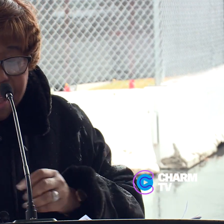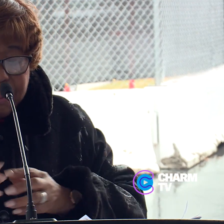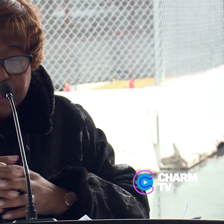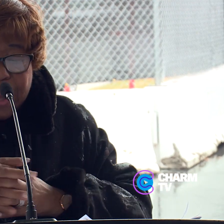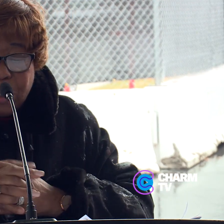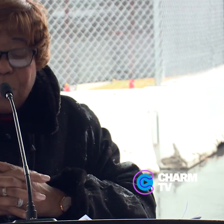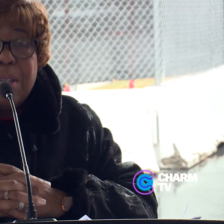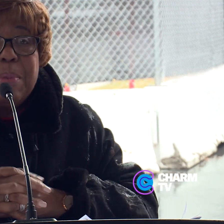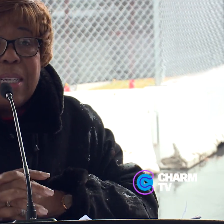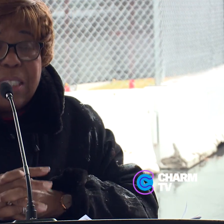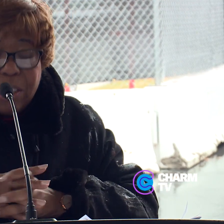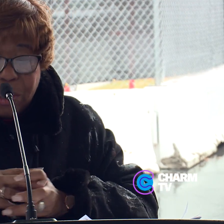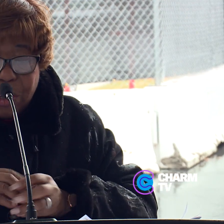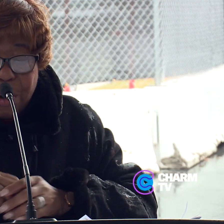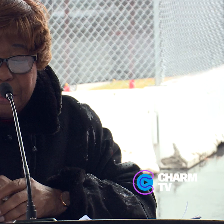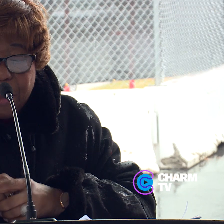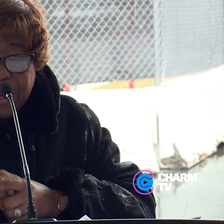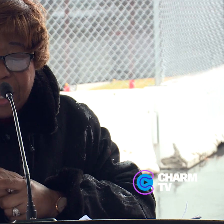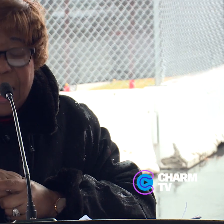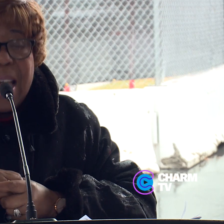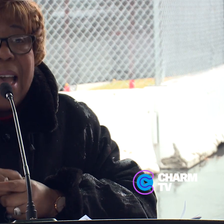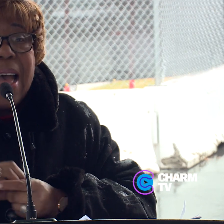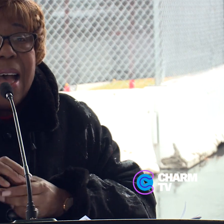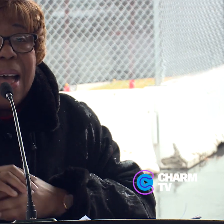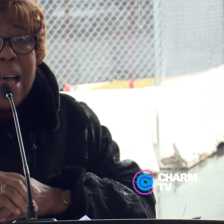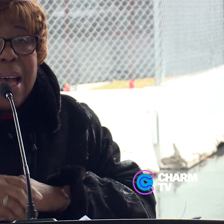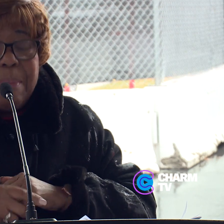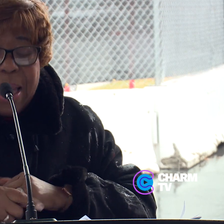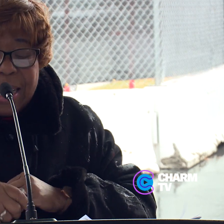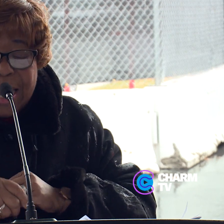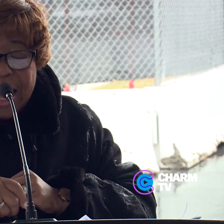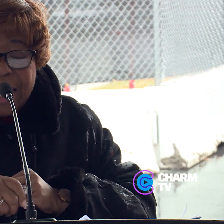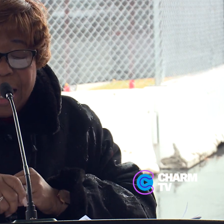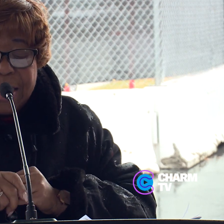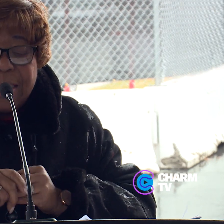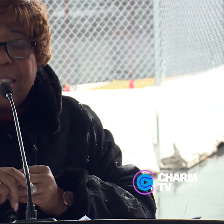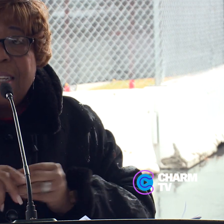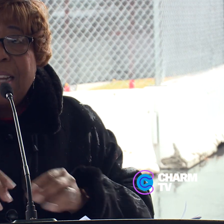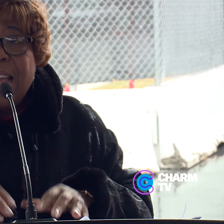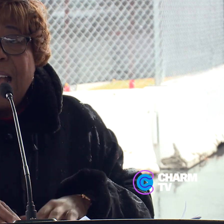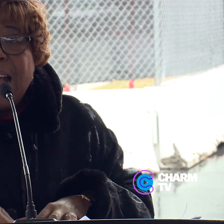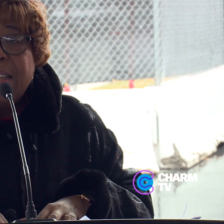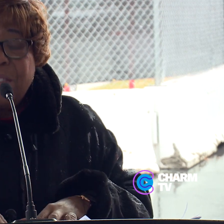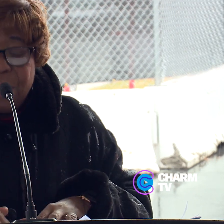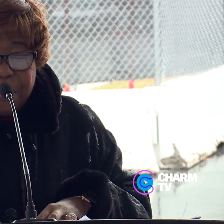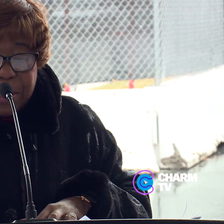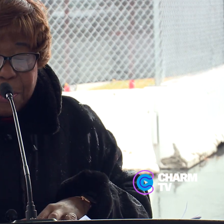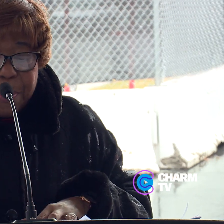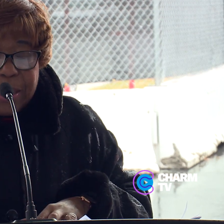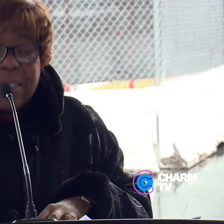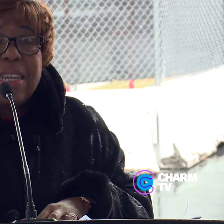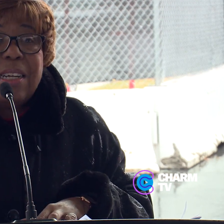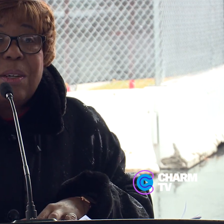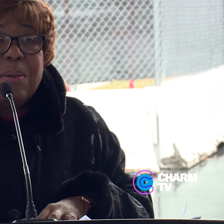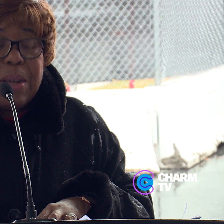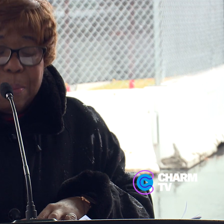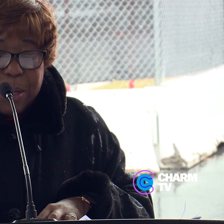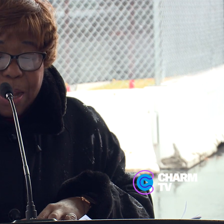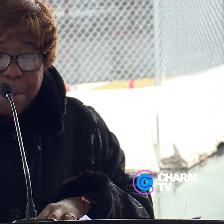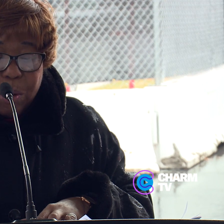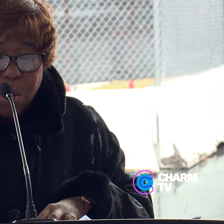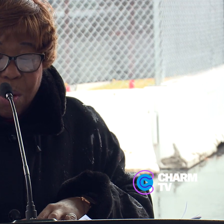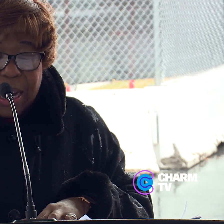today's special demolition ceremony. I'm Adeline Hutchison. I serve as the president of the